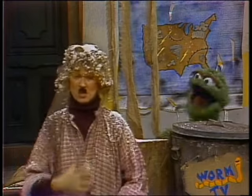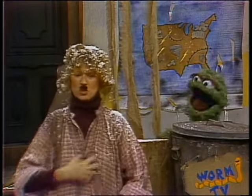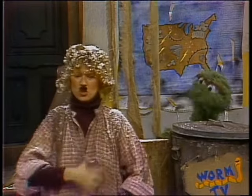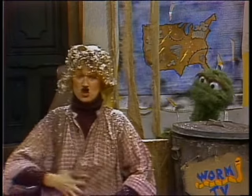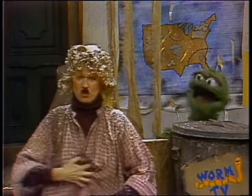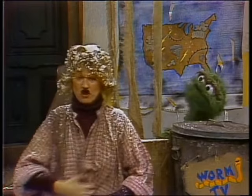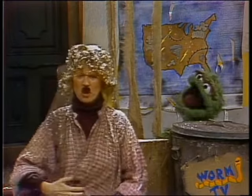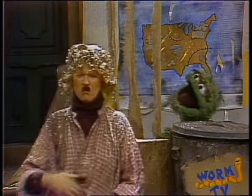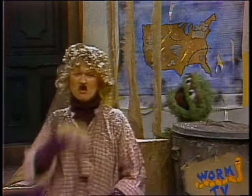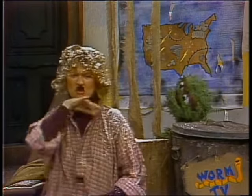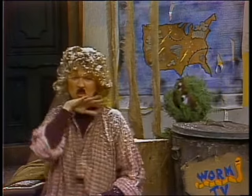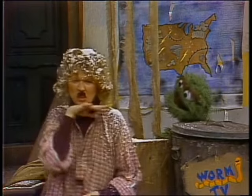Cream Pies.